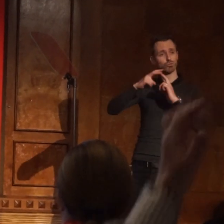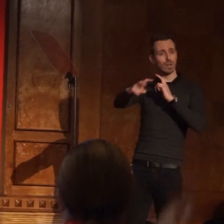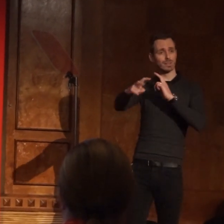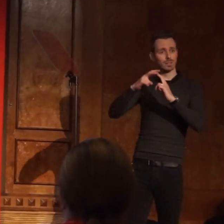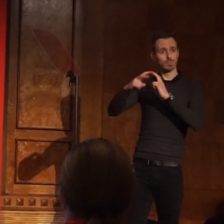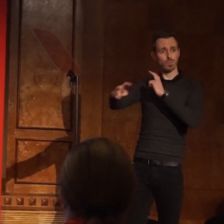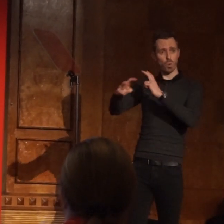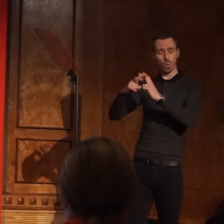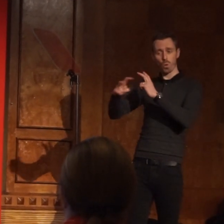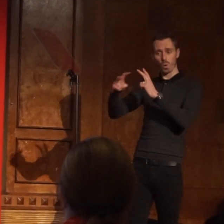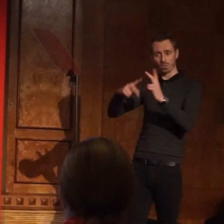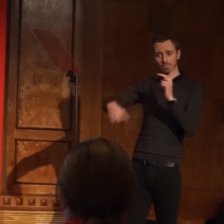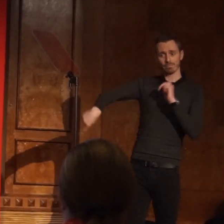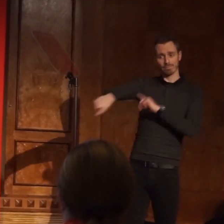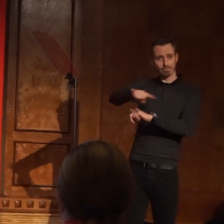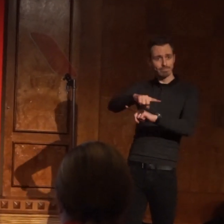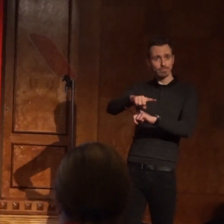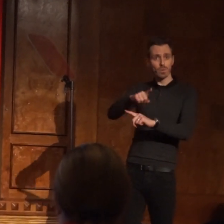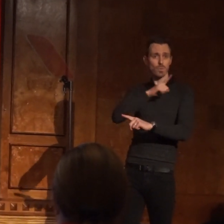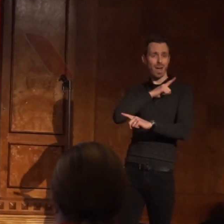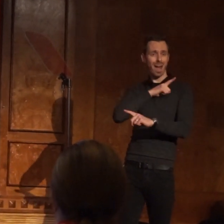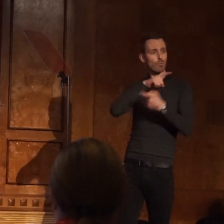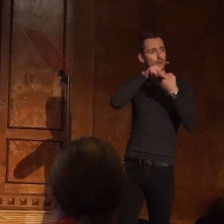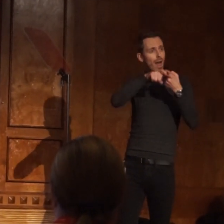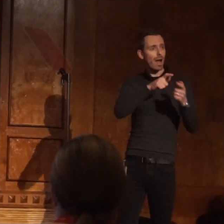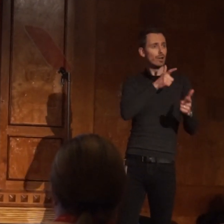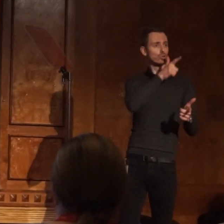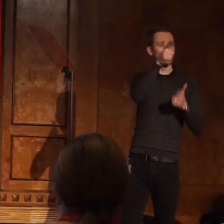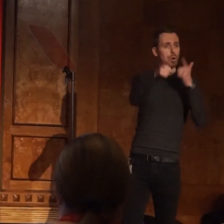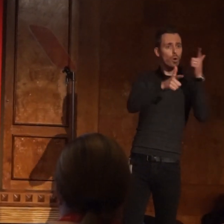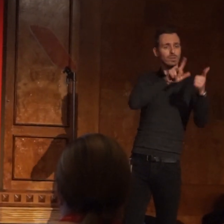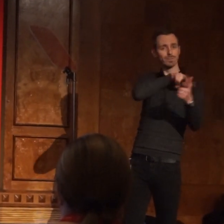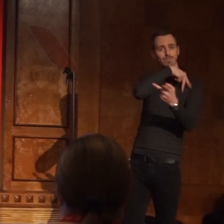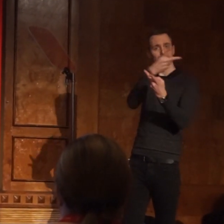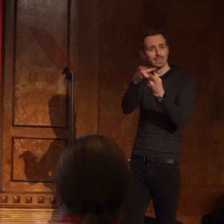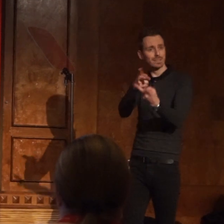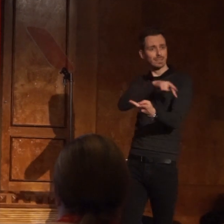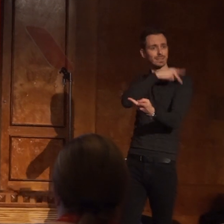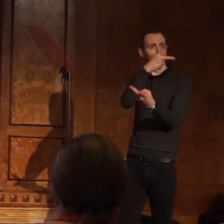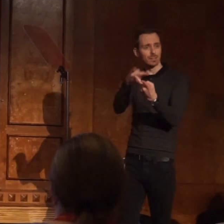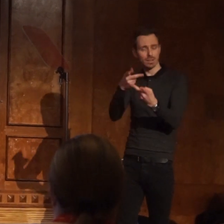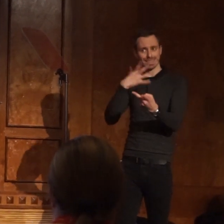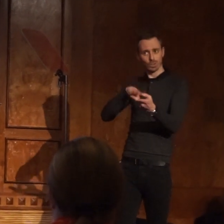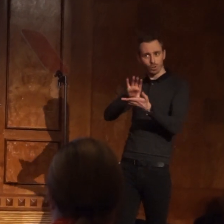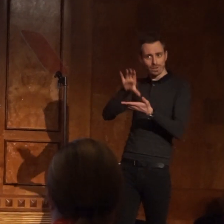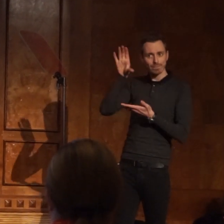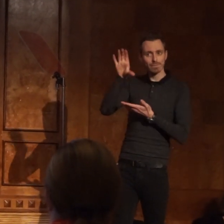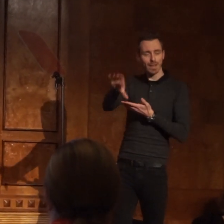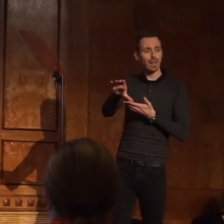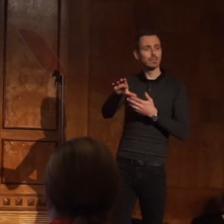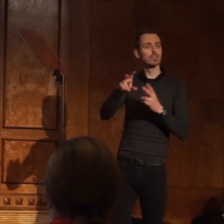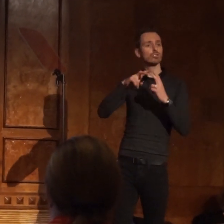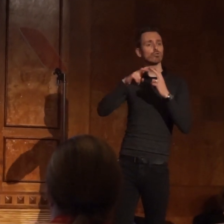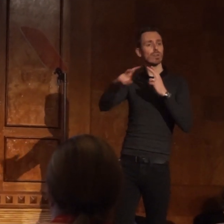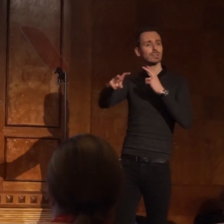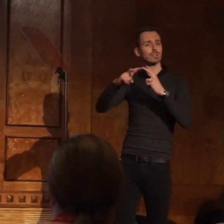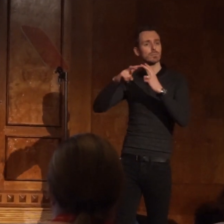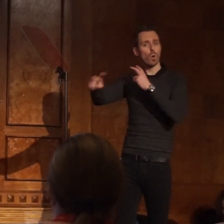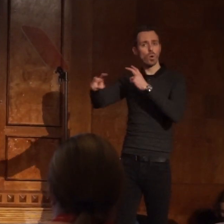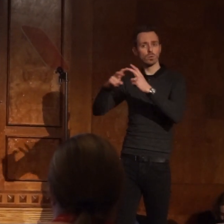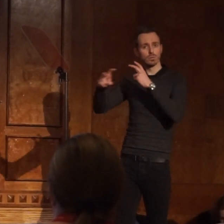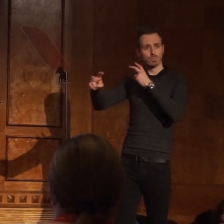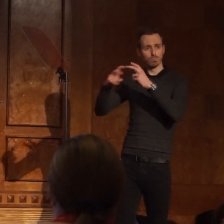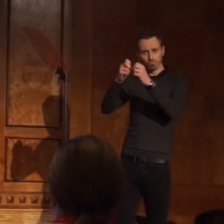on tourism and visitors from elsewhere. It's only by investing in this transport infrastructure that we can